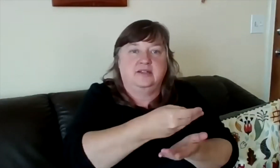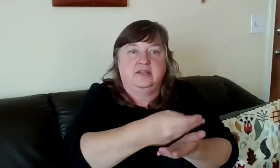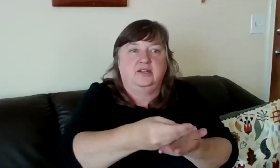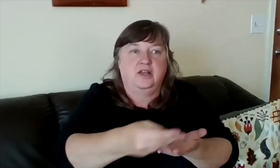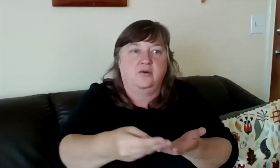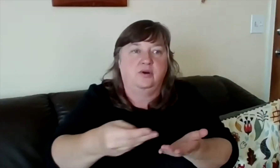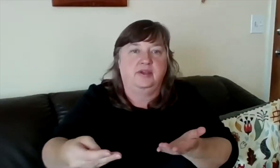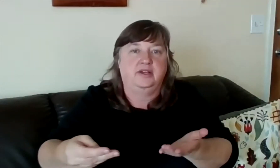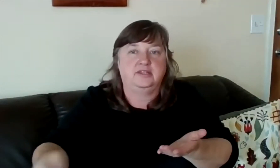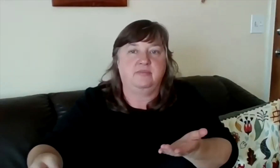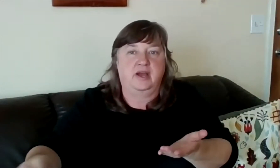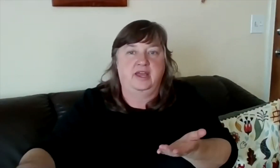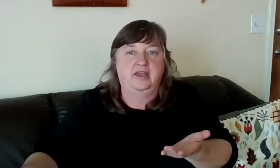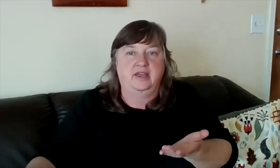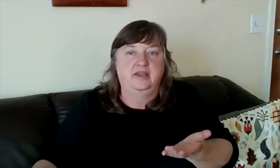little lower because my